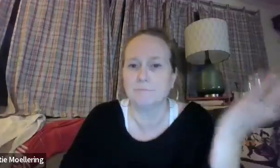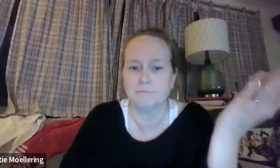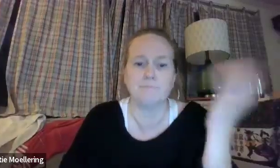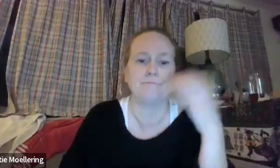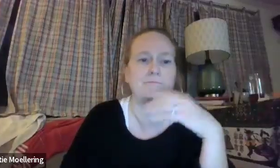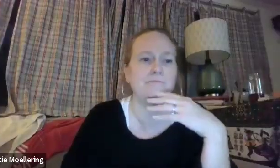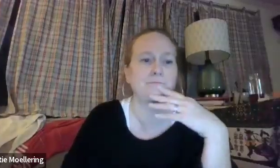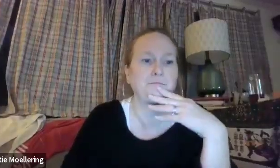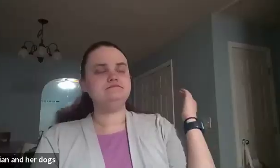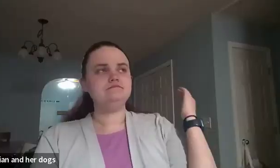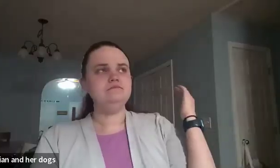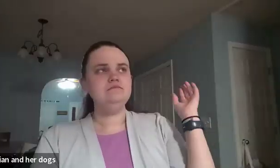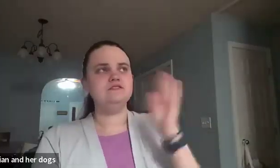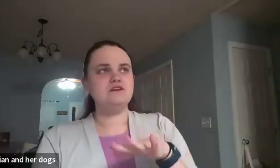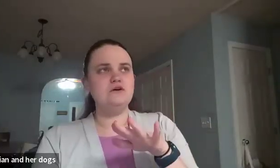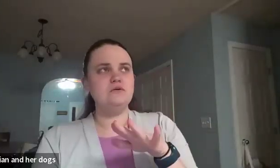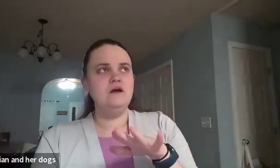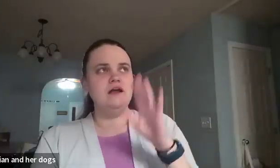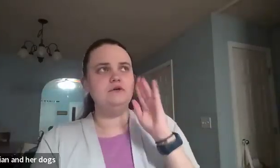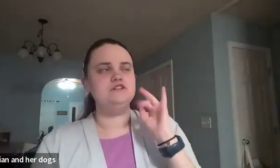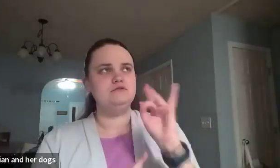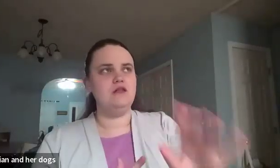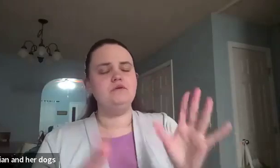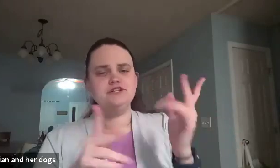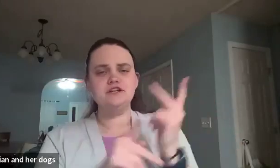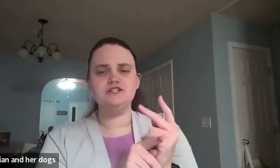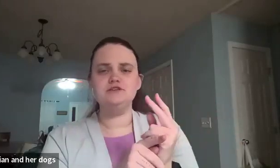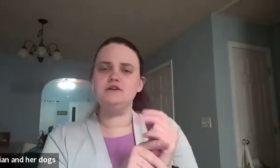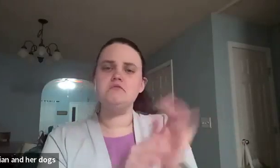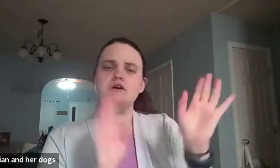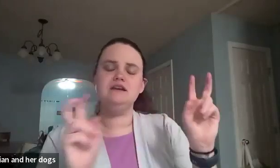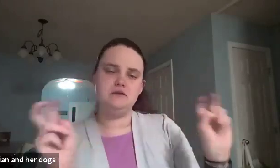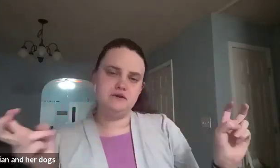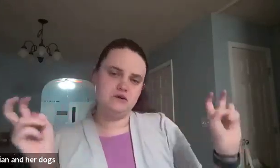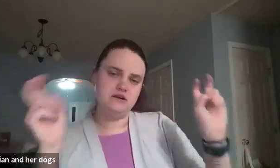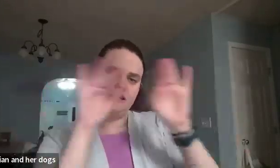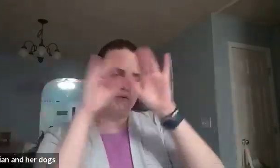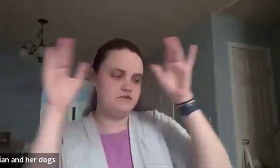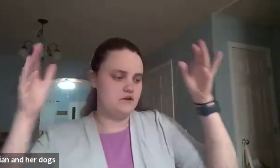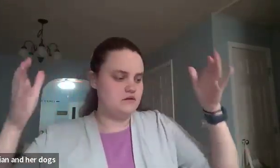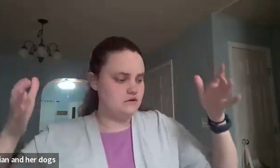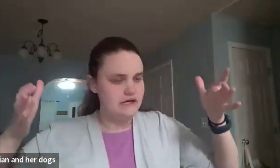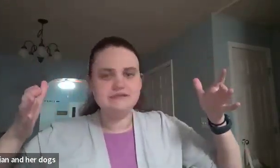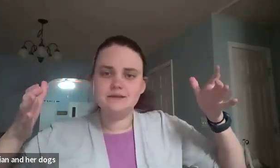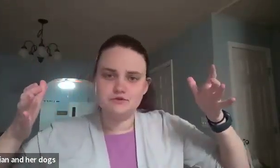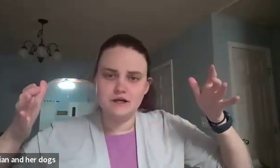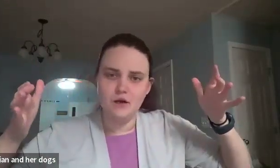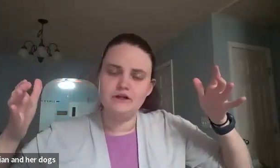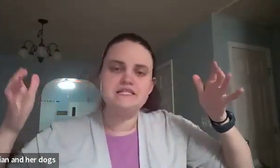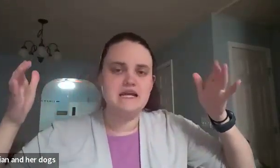Exactly. Um, so I know we just threw a lot. We're just gonna do, what we're gonna keep it. We're gonna keep it with their little kingdoms right now. We're gonna stay